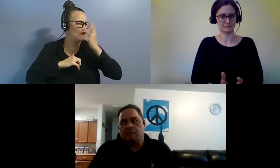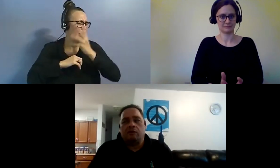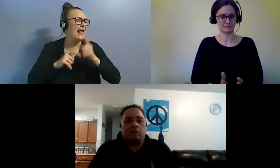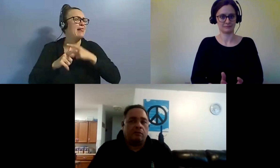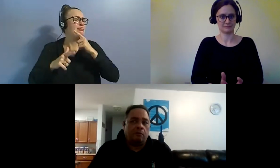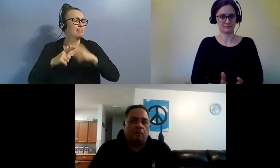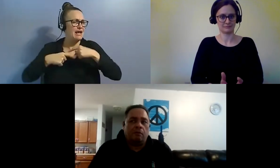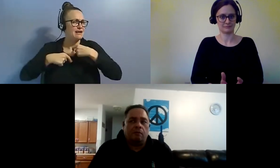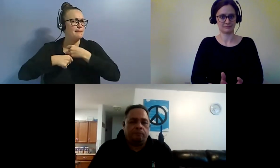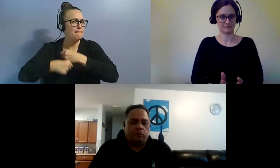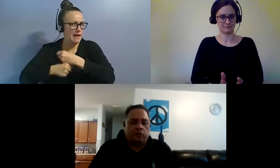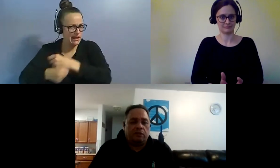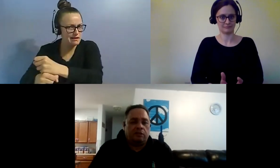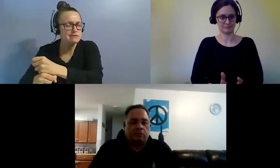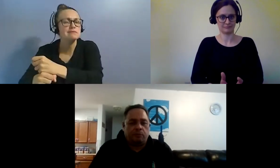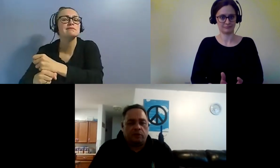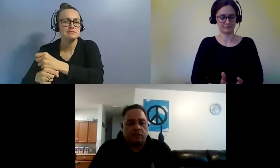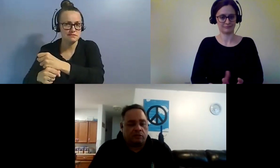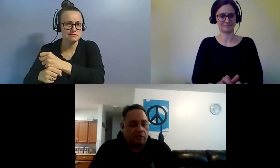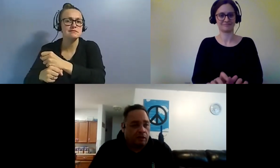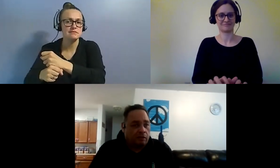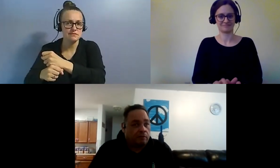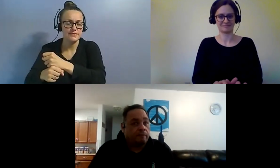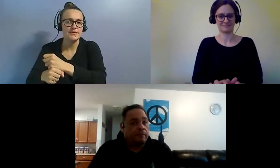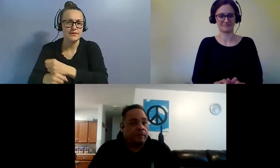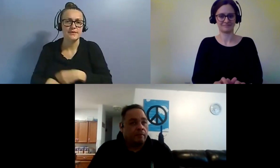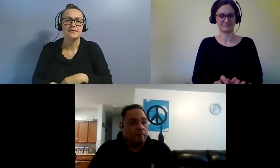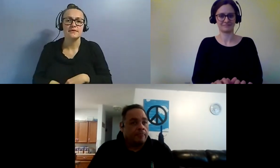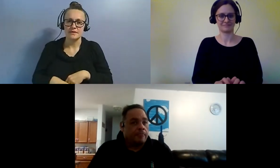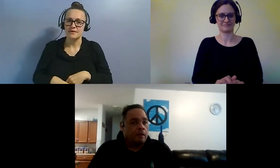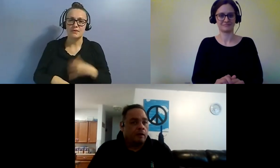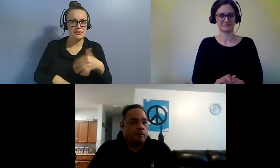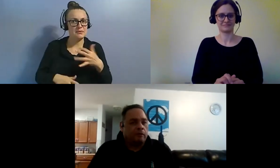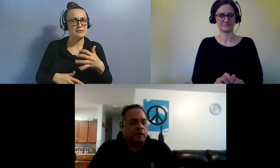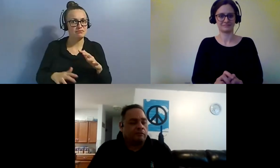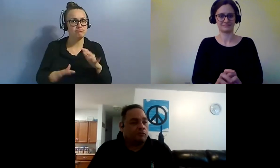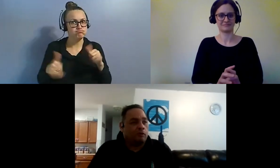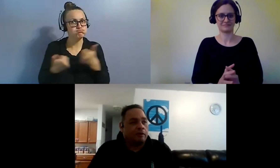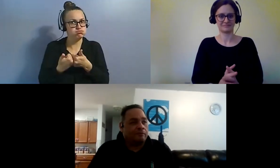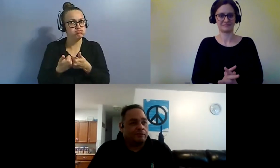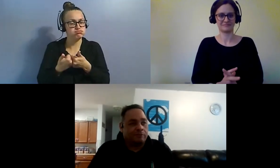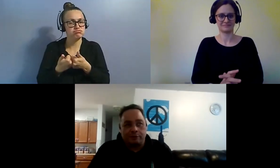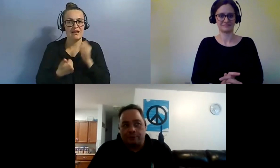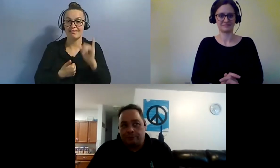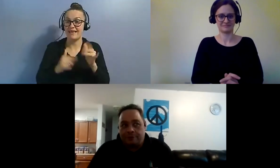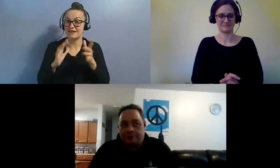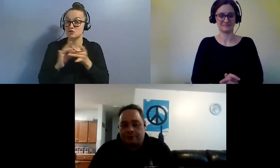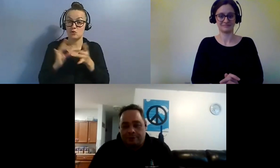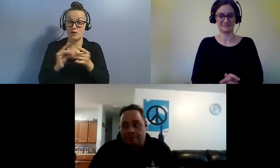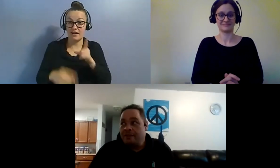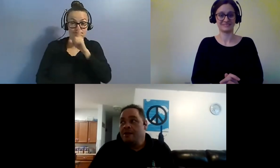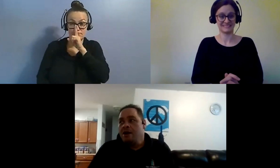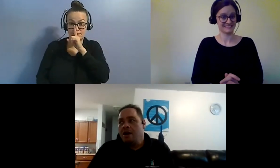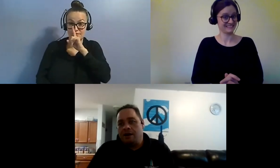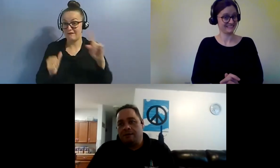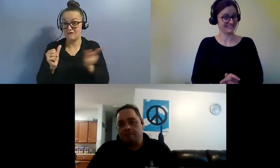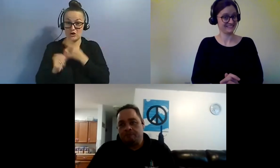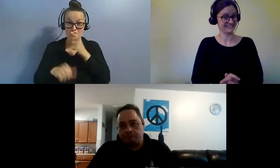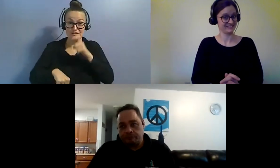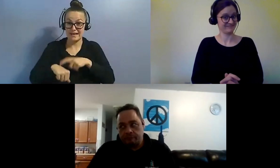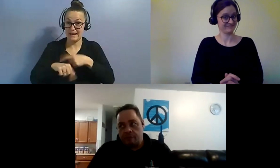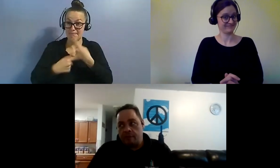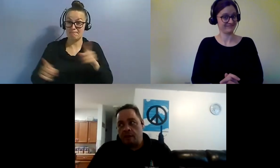based on putting these points together. That's a story I've never told. So,